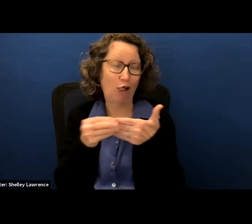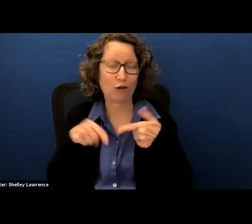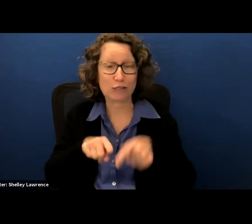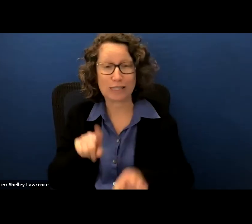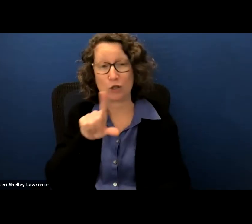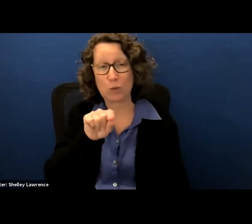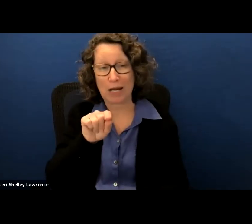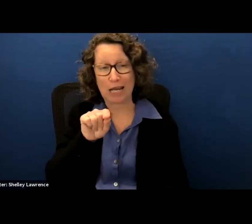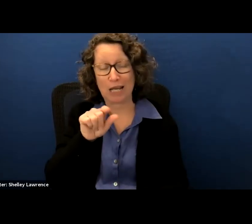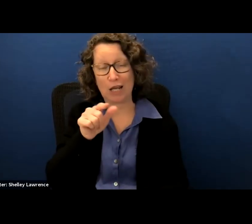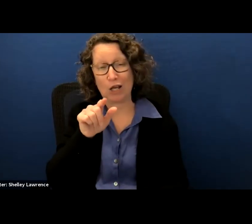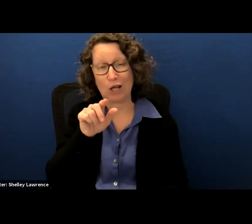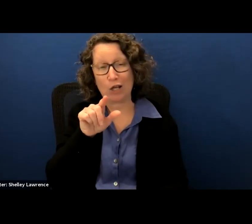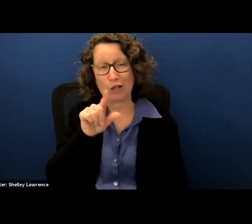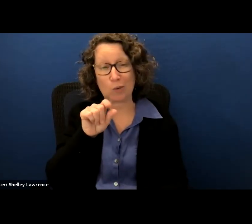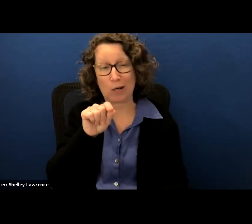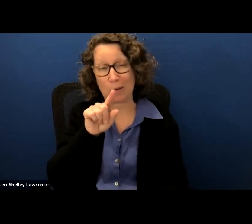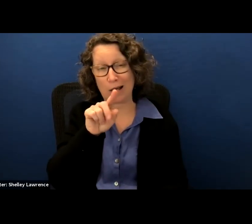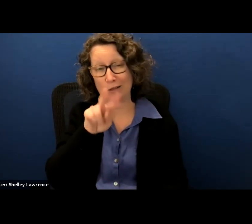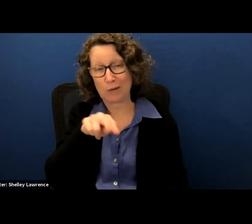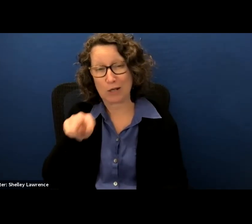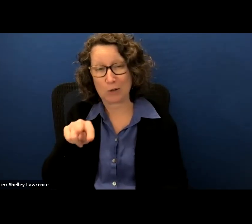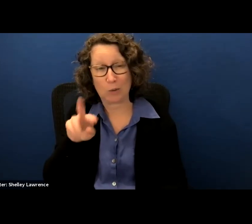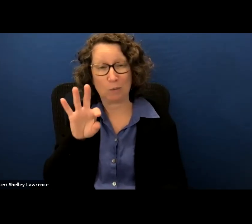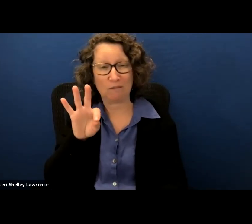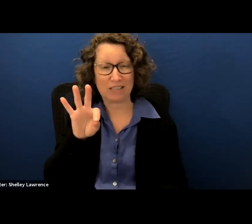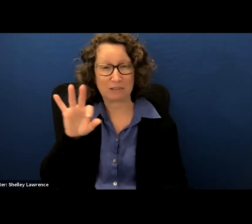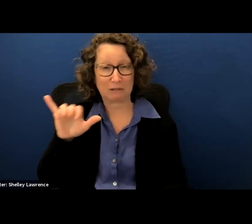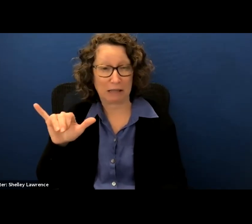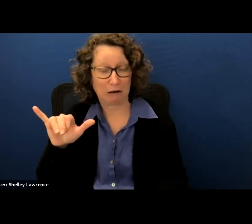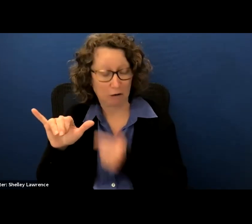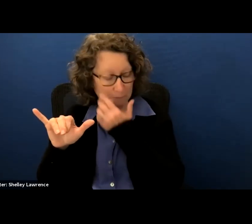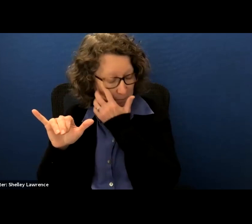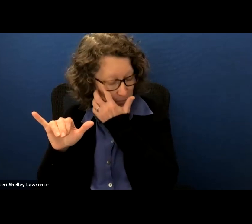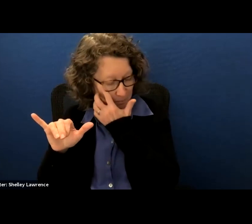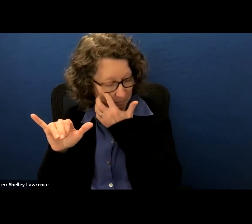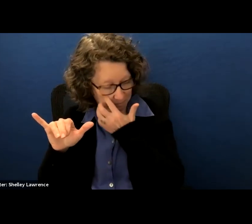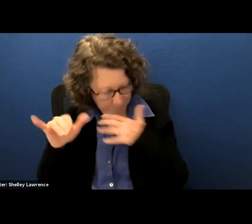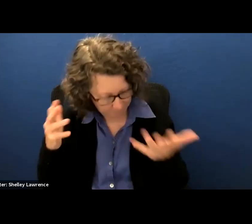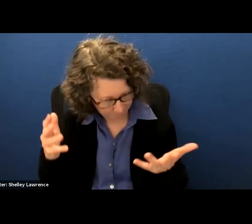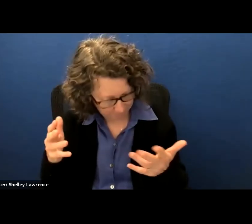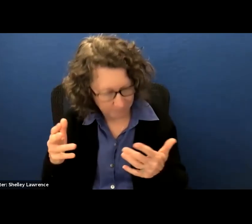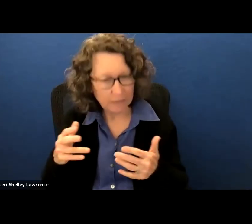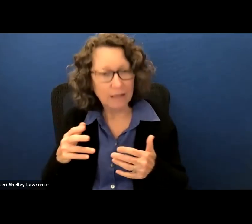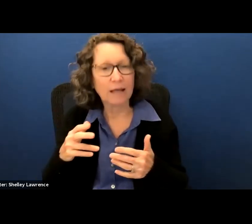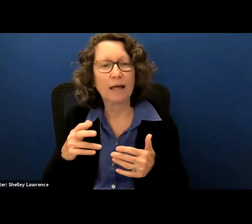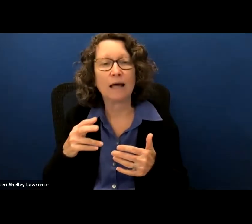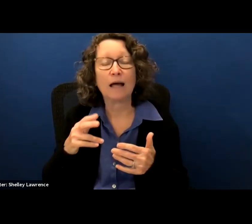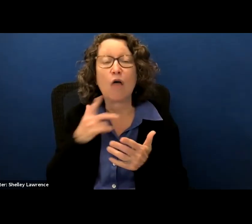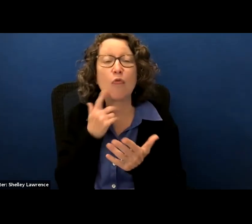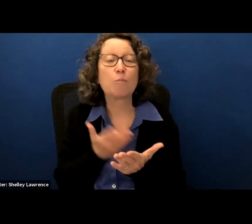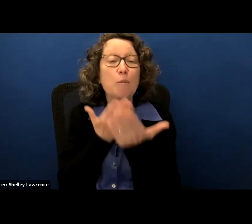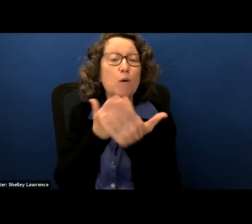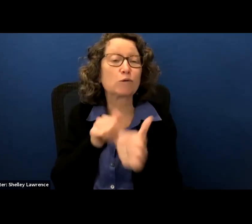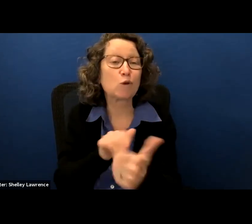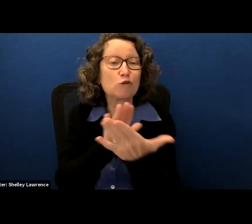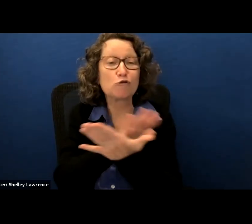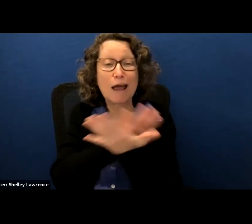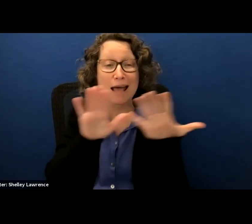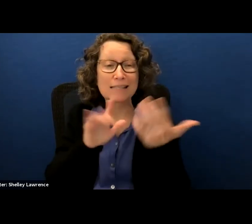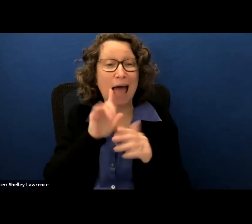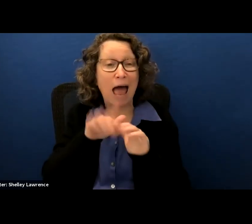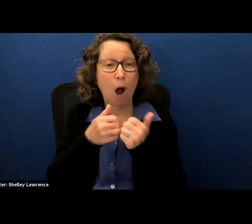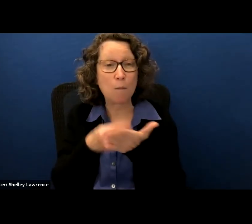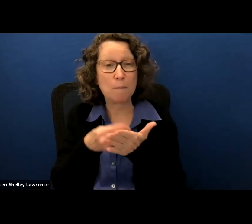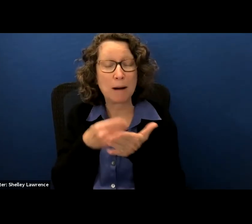2021 and the 21-22 fiscal years. So The proposals to address how this money is